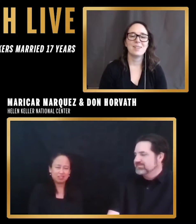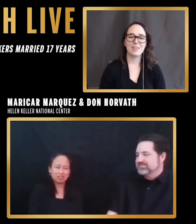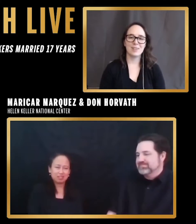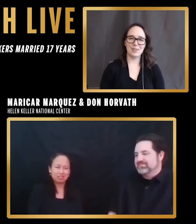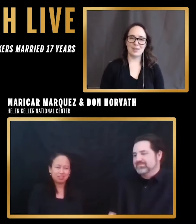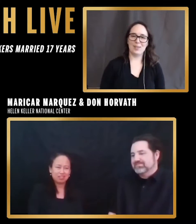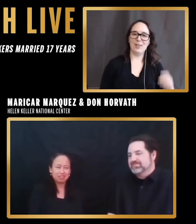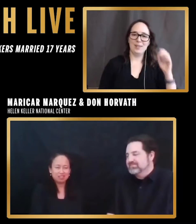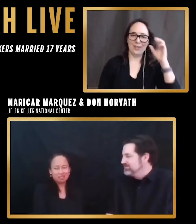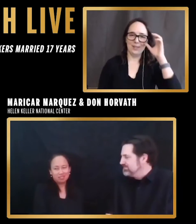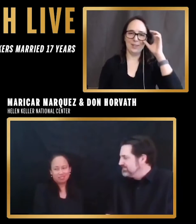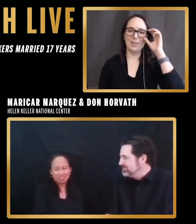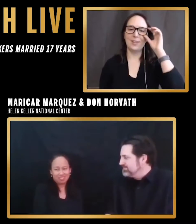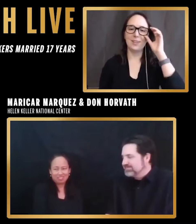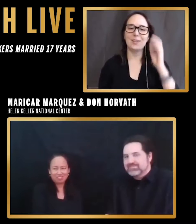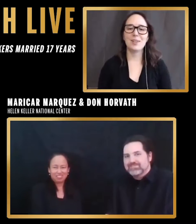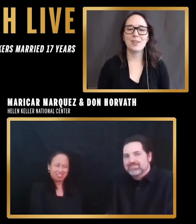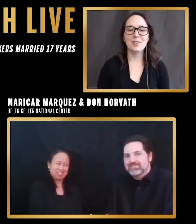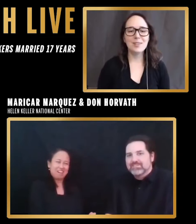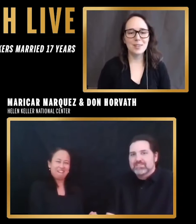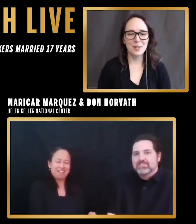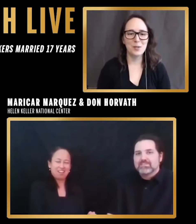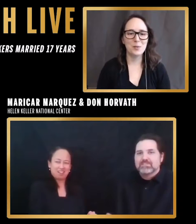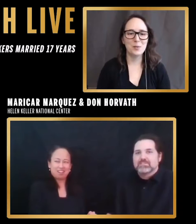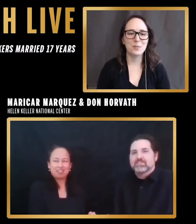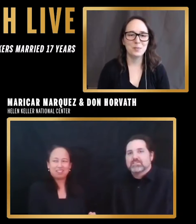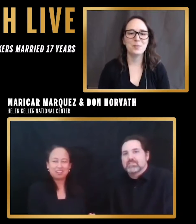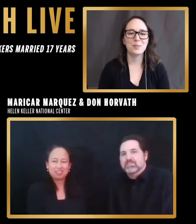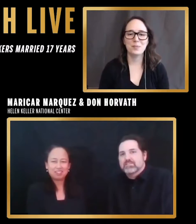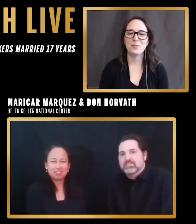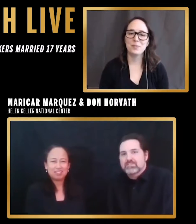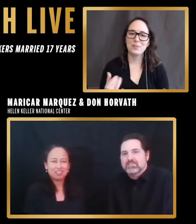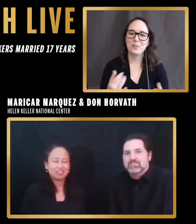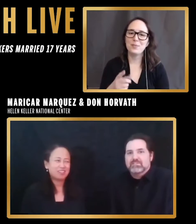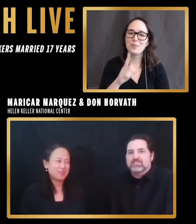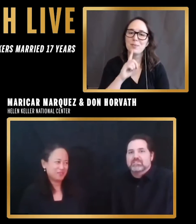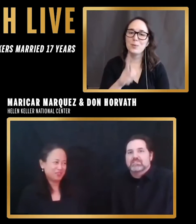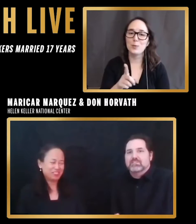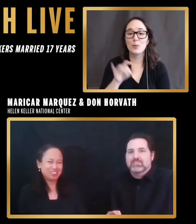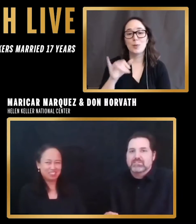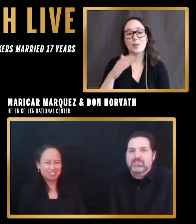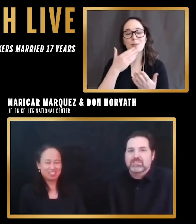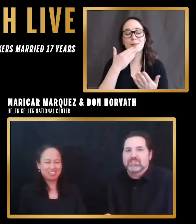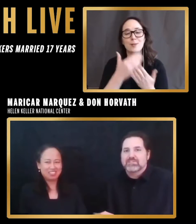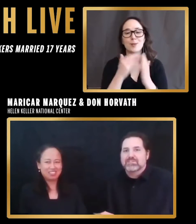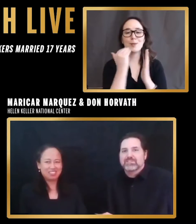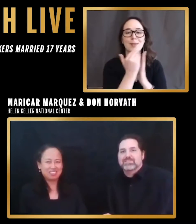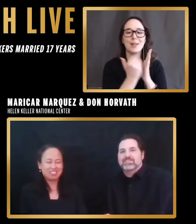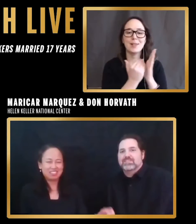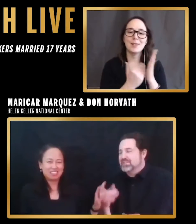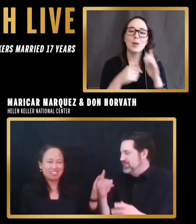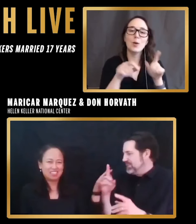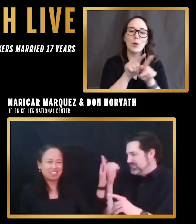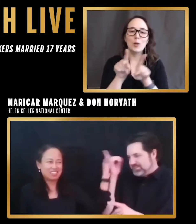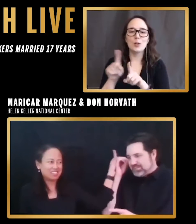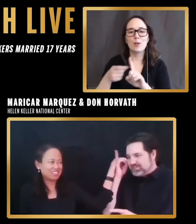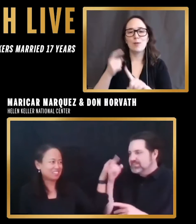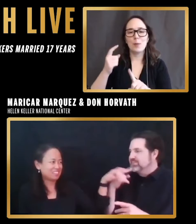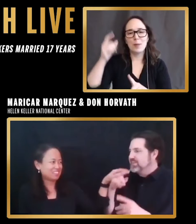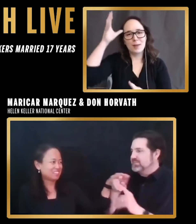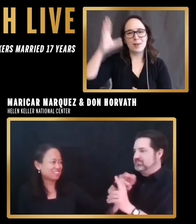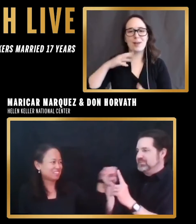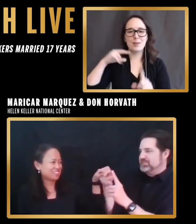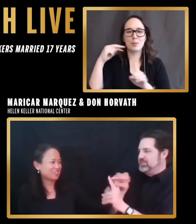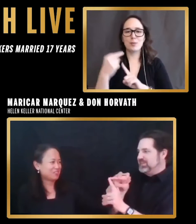And you know what I learned from that is never say never. That's a good lesson. I think also, speaking from the guy's perspective here, Don, I